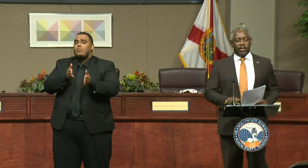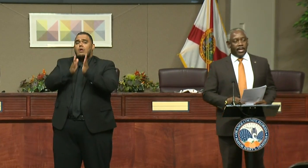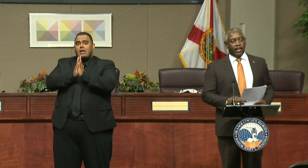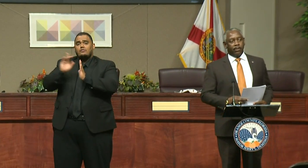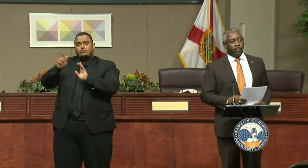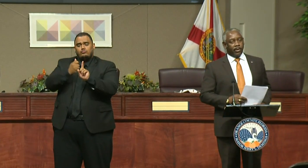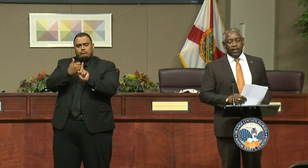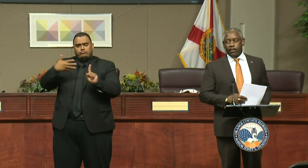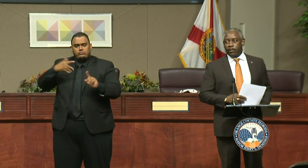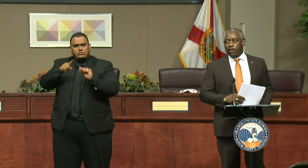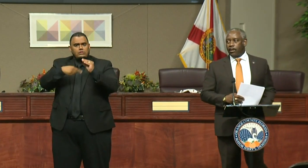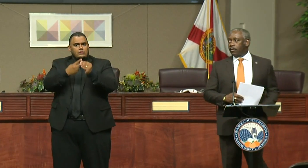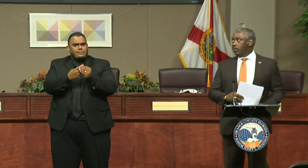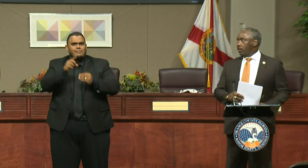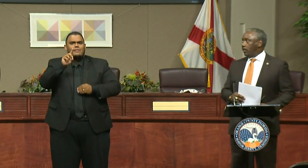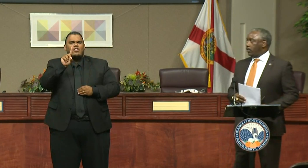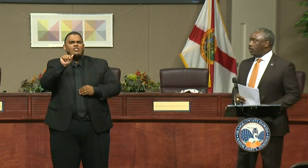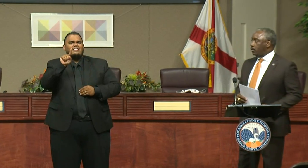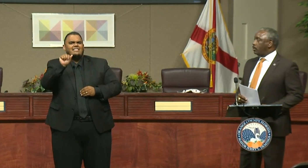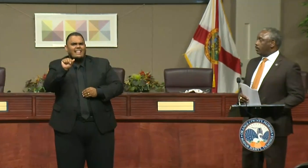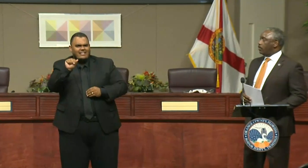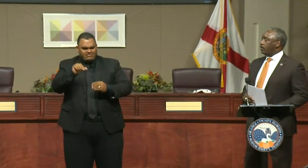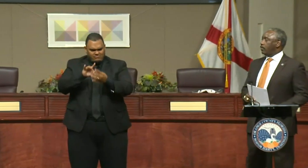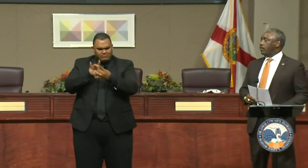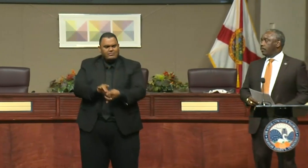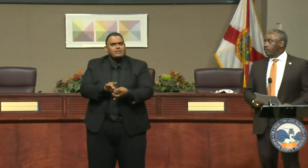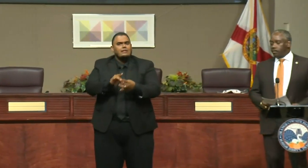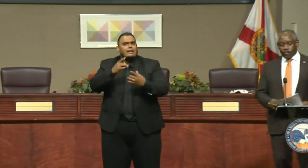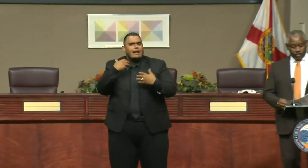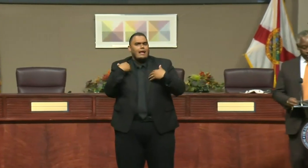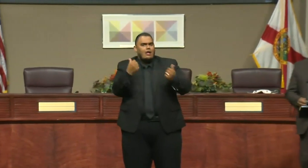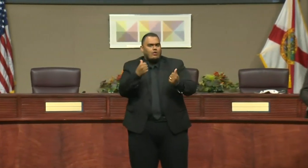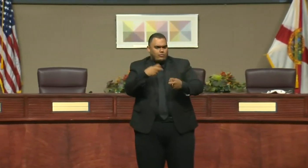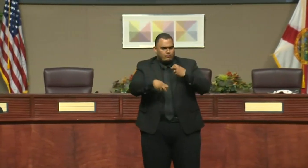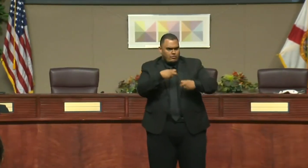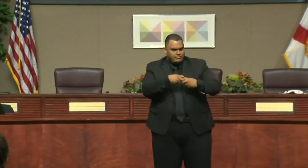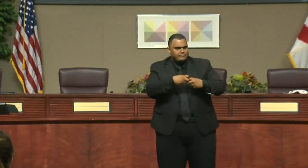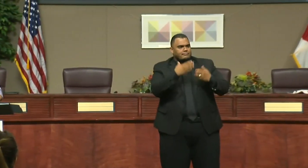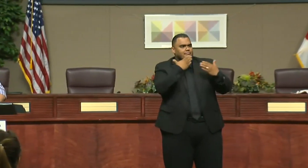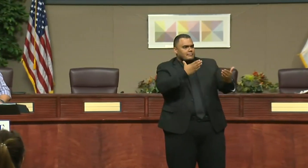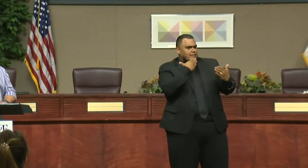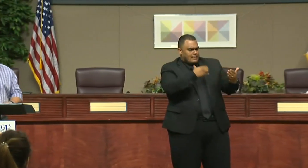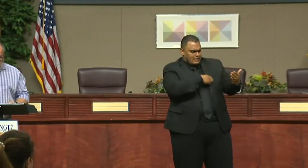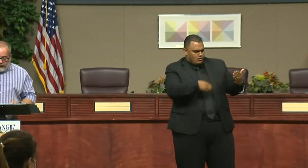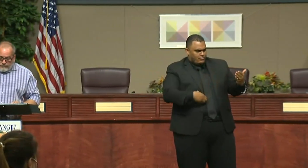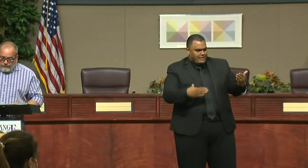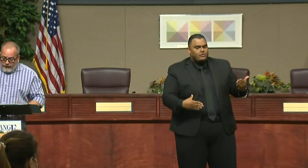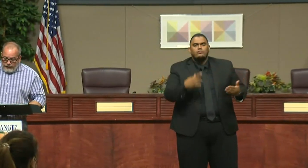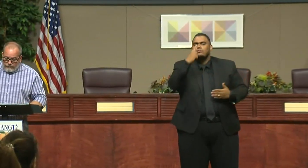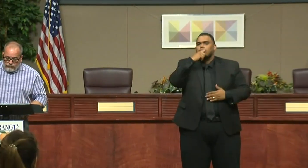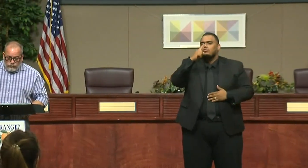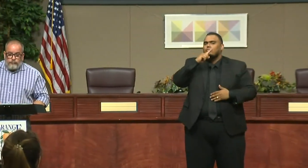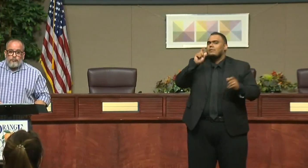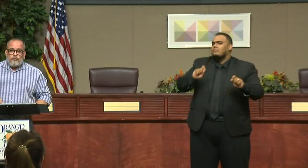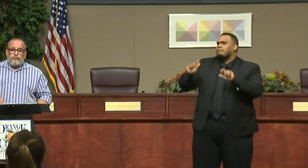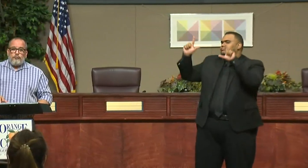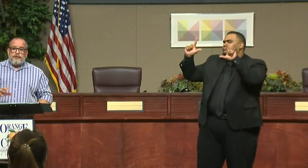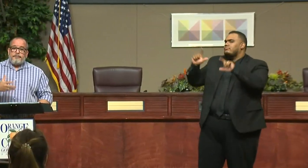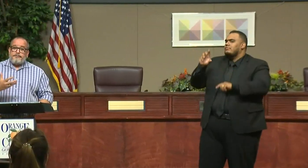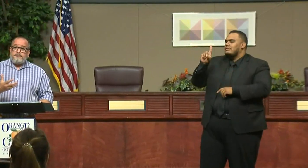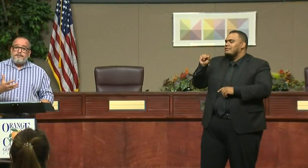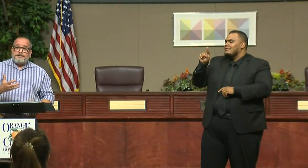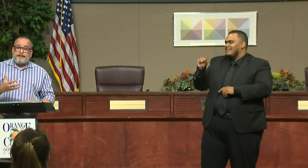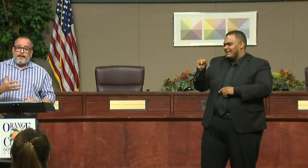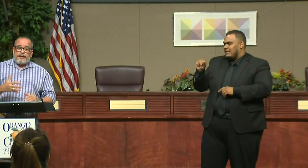the data related to the health issues. Thank you, Mayor. Could you put up our data? I am going to do a little